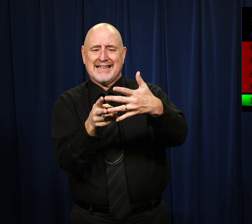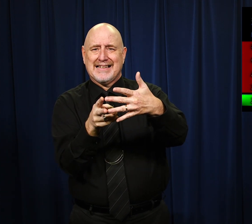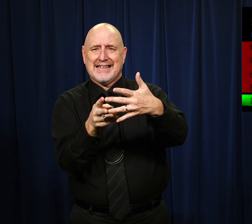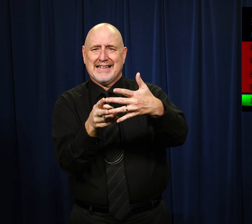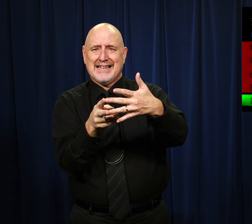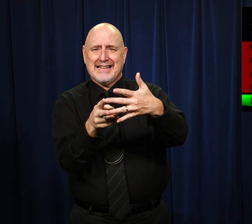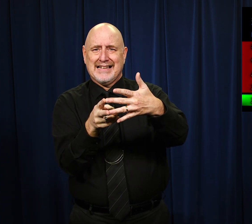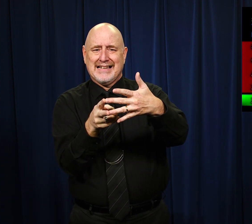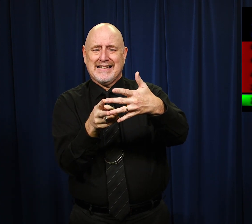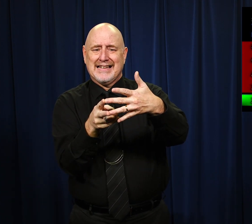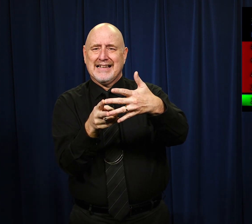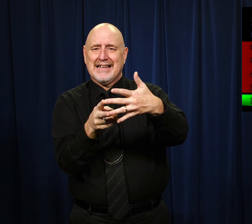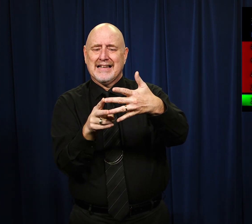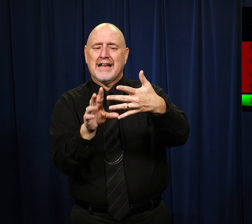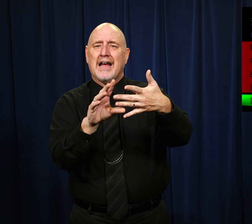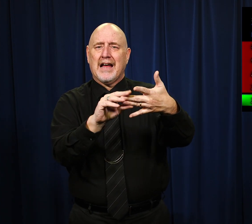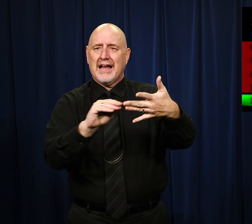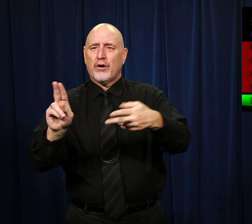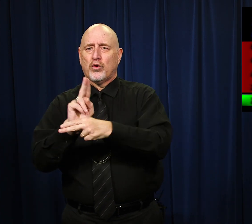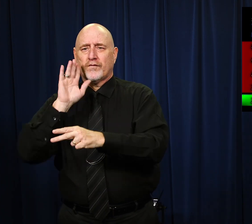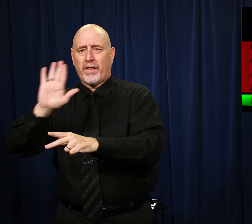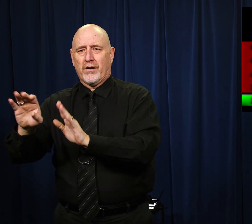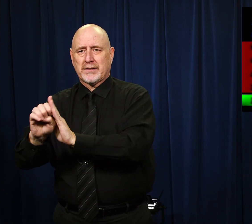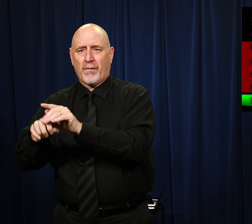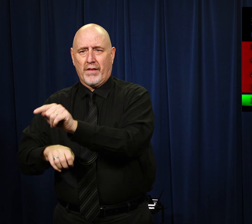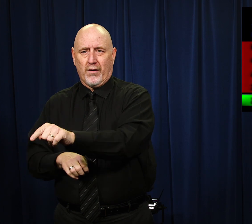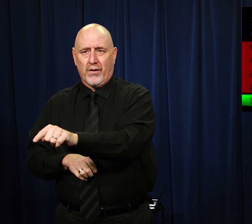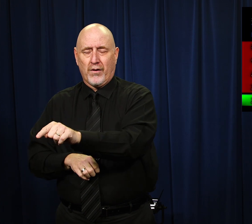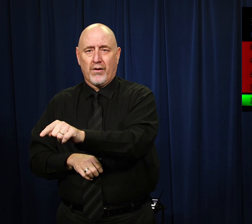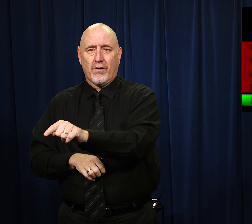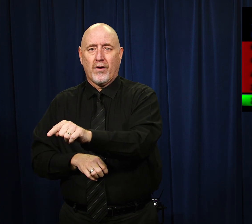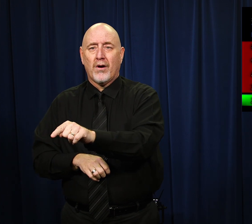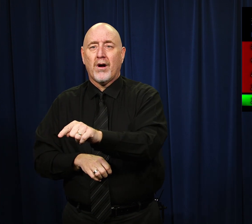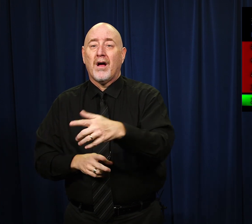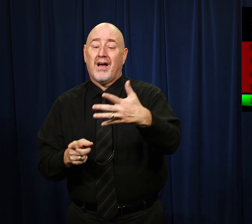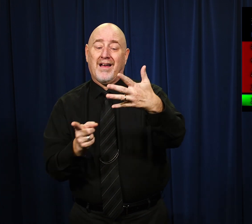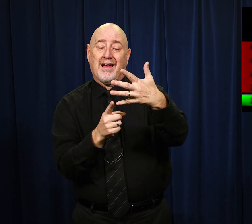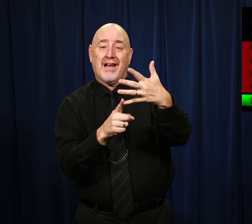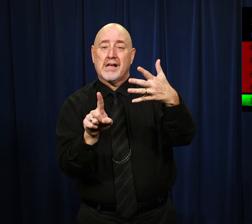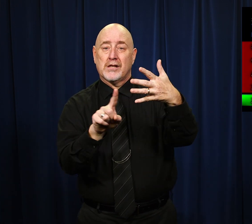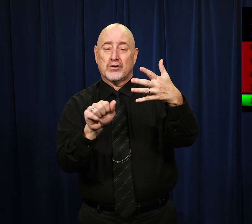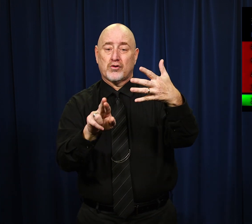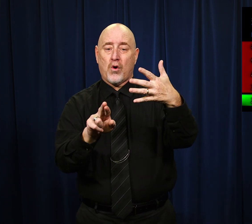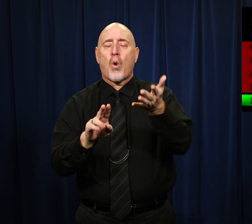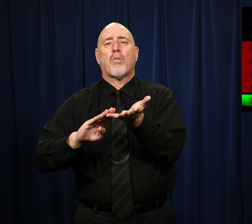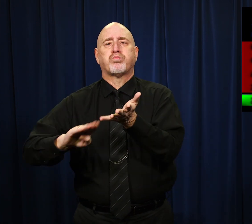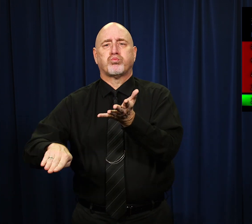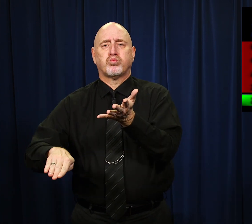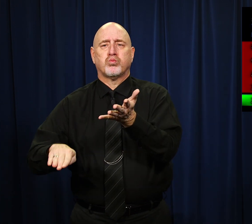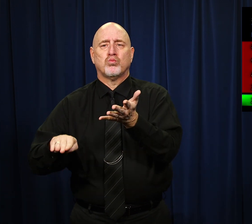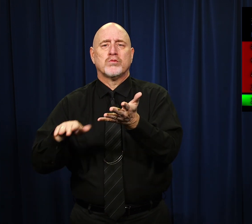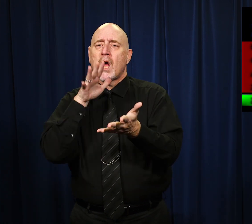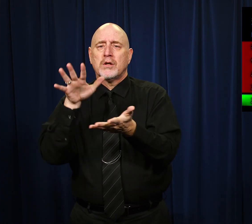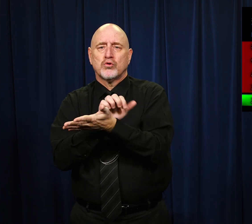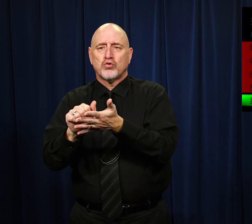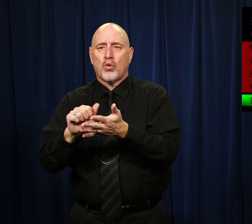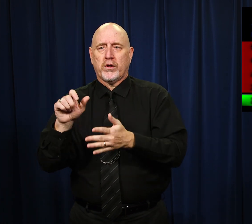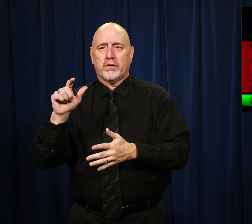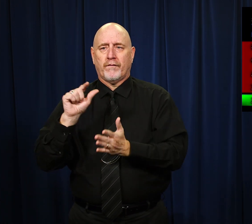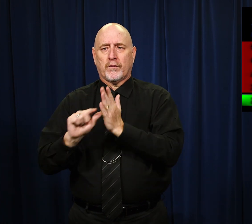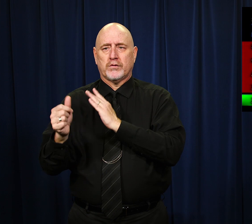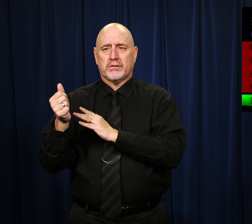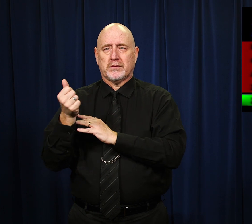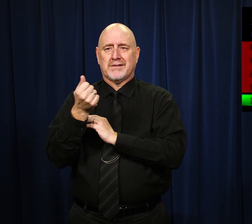are used for an illustration there as well. But the town of Zoar is spared. We see in